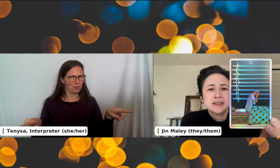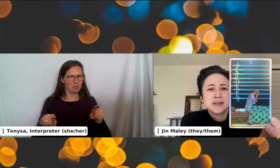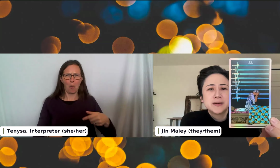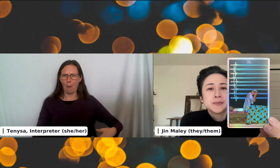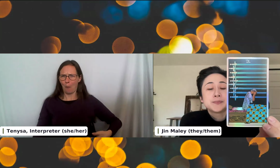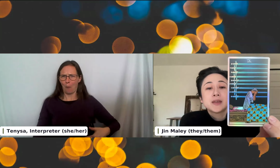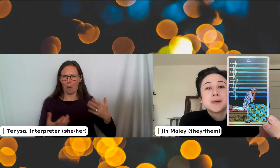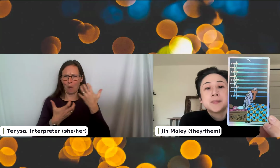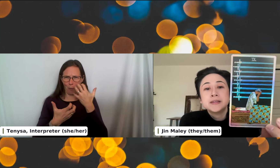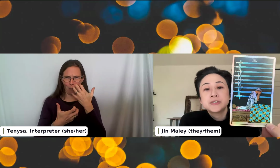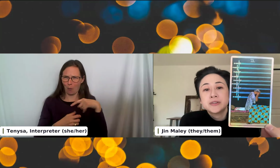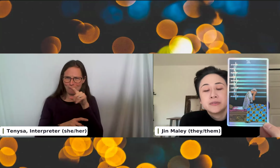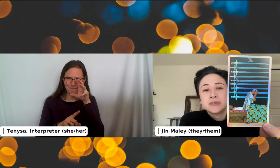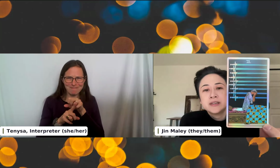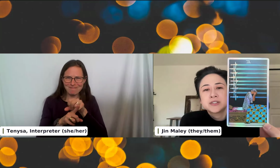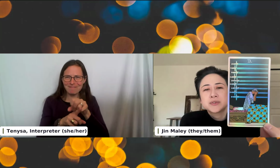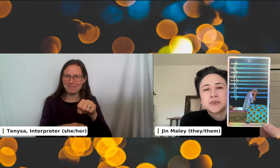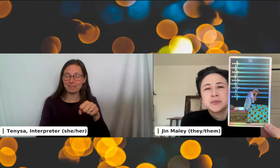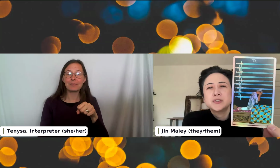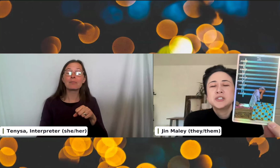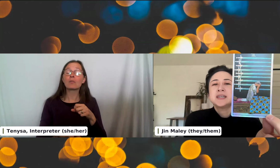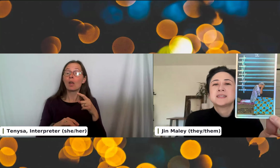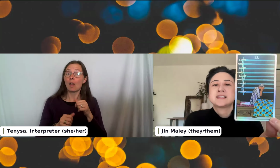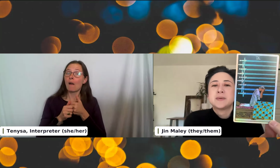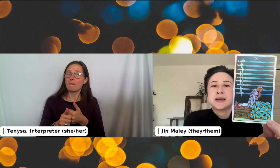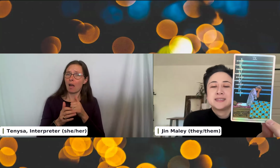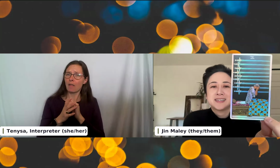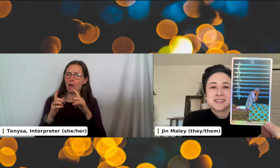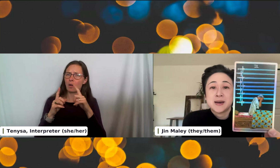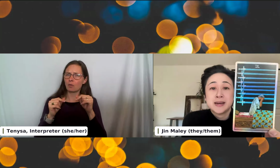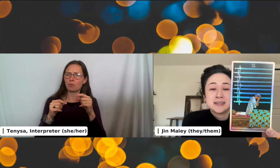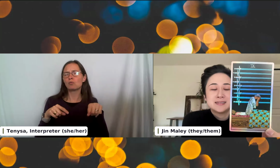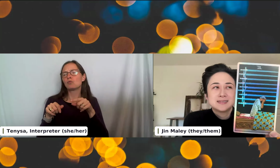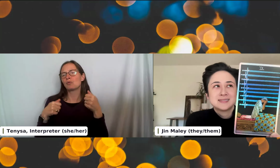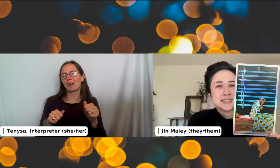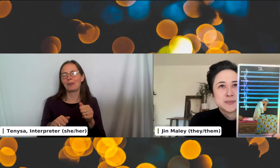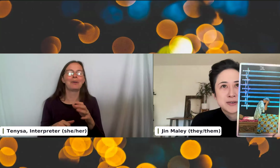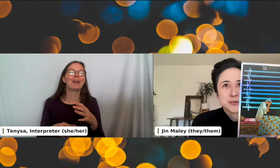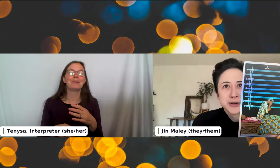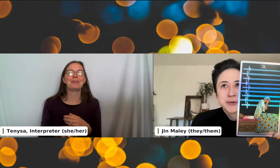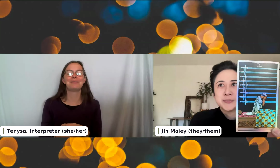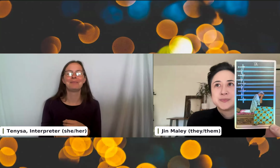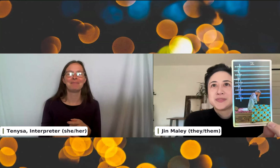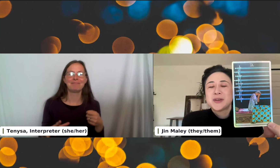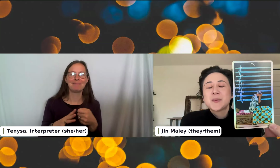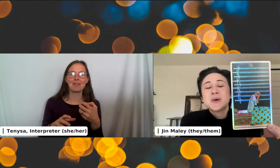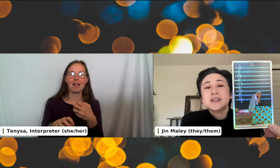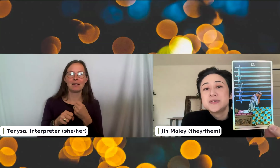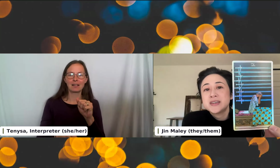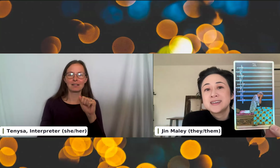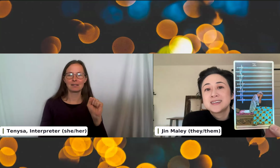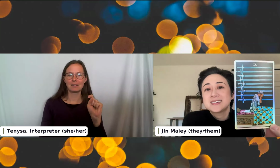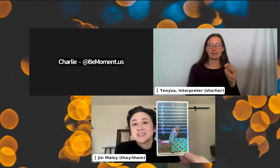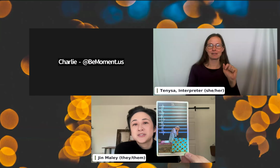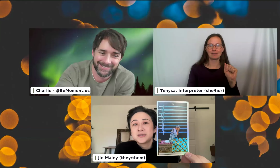it. Based on this, just take a stab at it. Take a stab at it. That's a pun for you. What